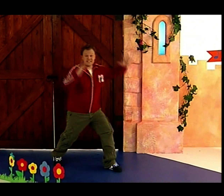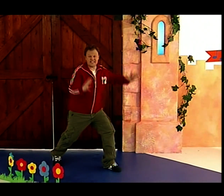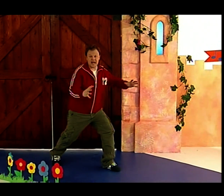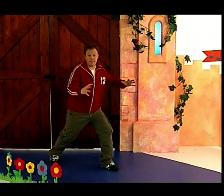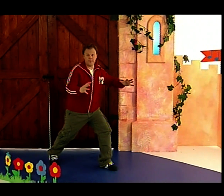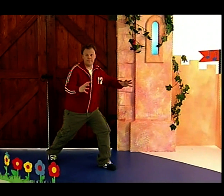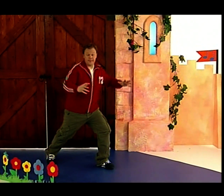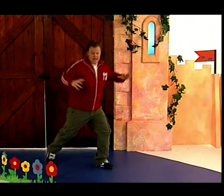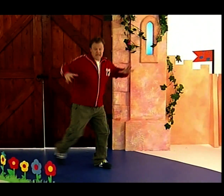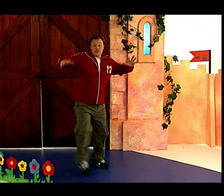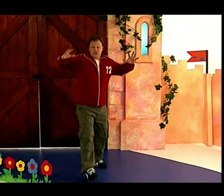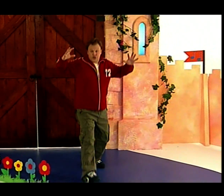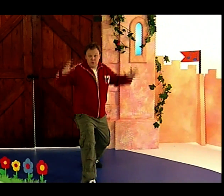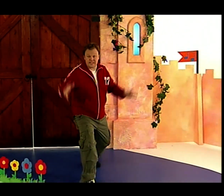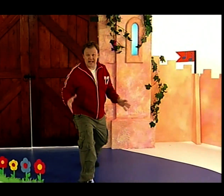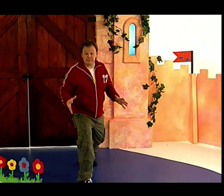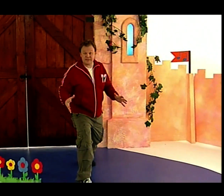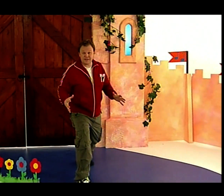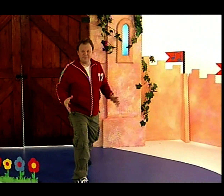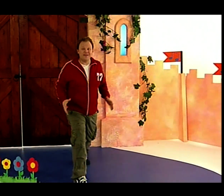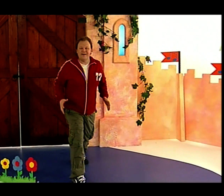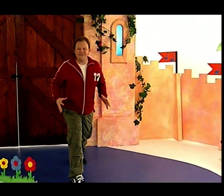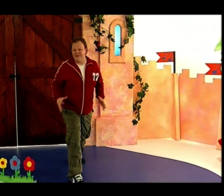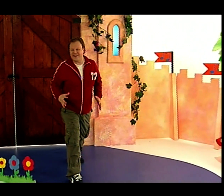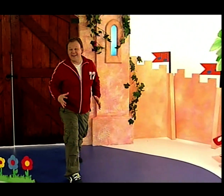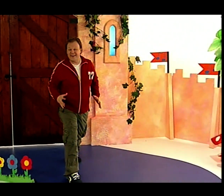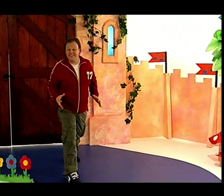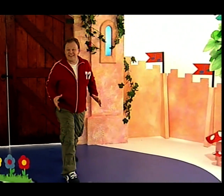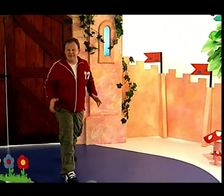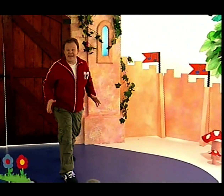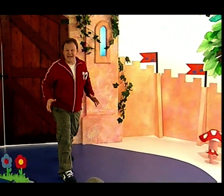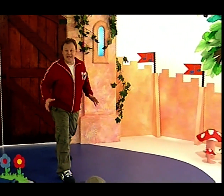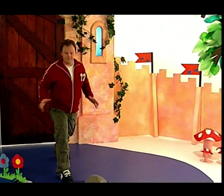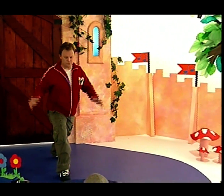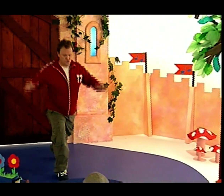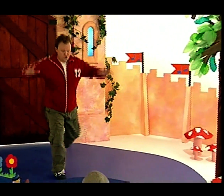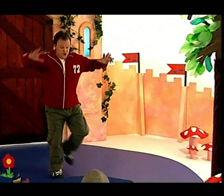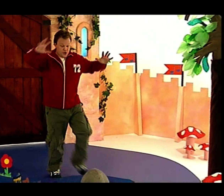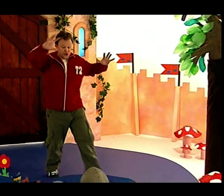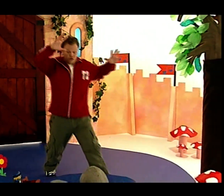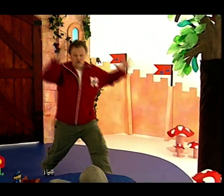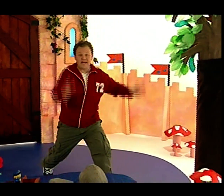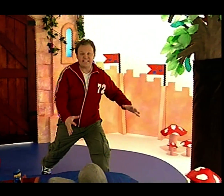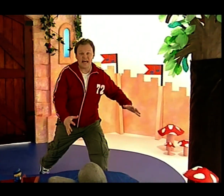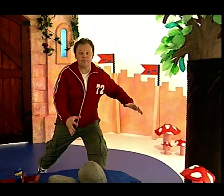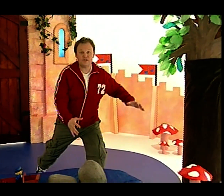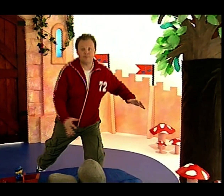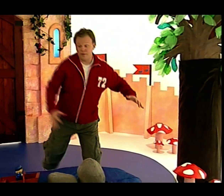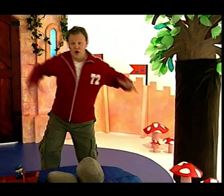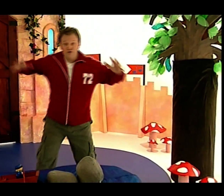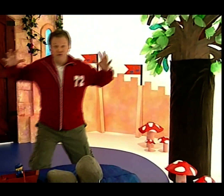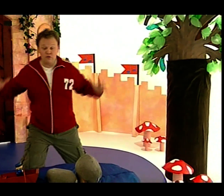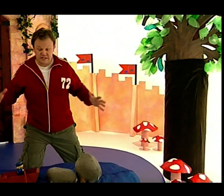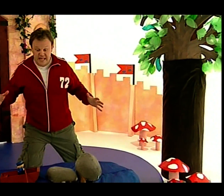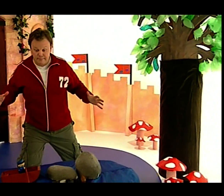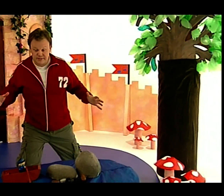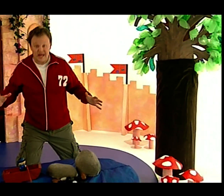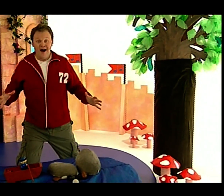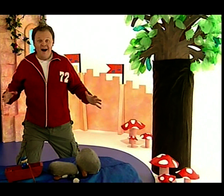step, two steps, walk along with me. Three steps, four steps,